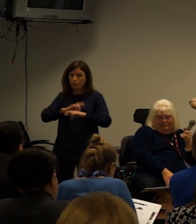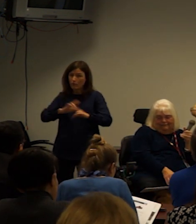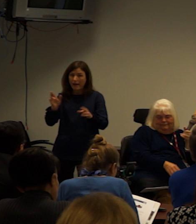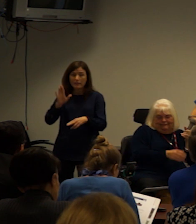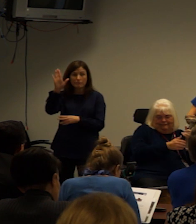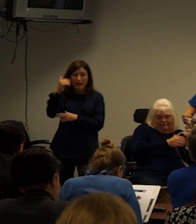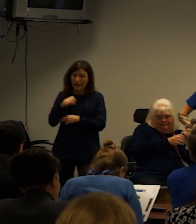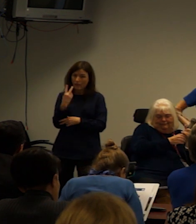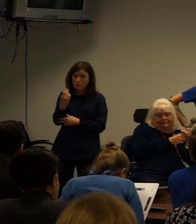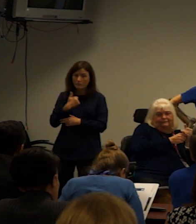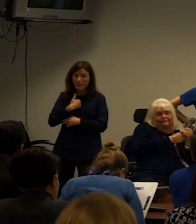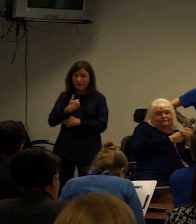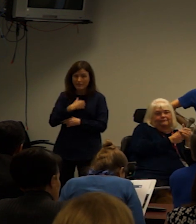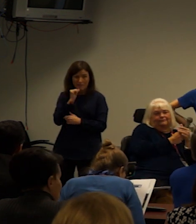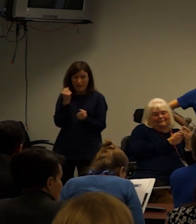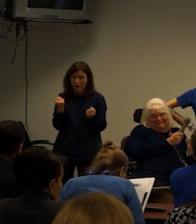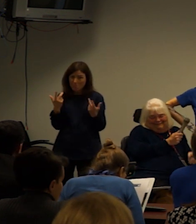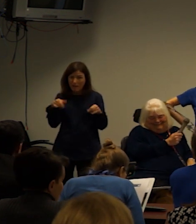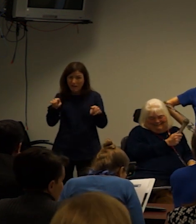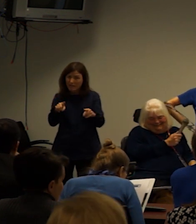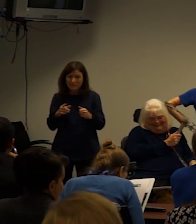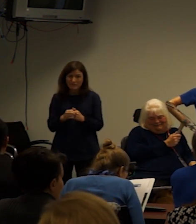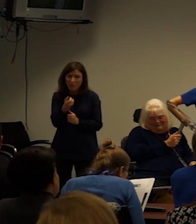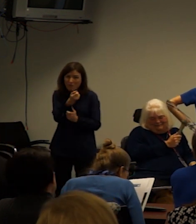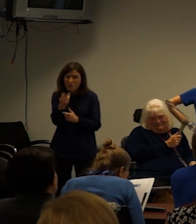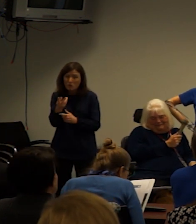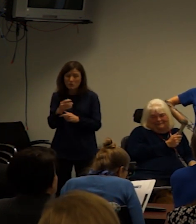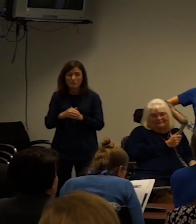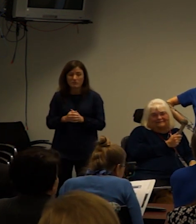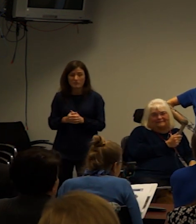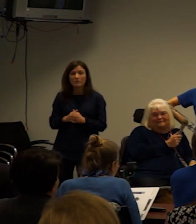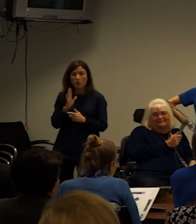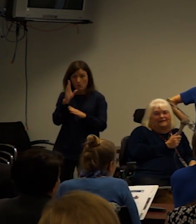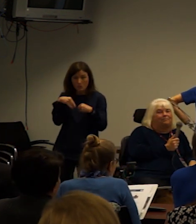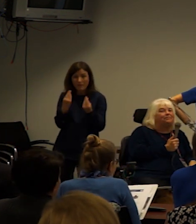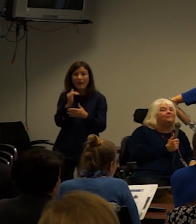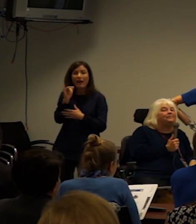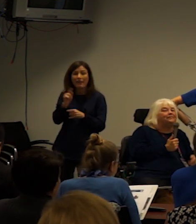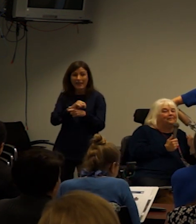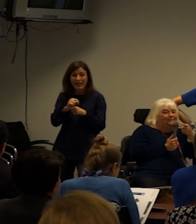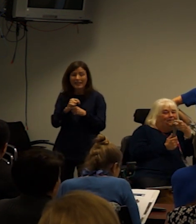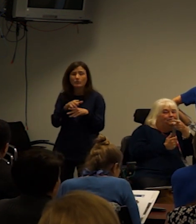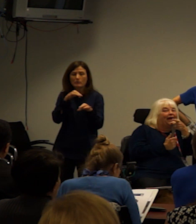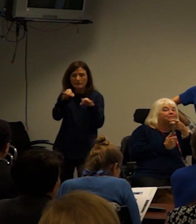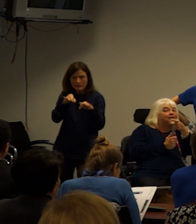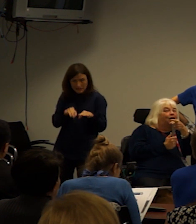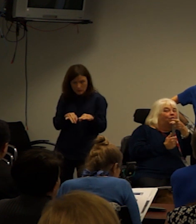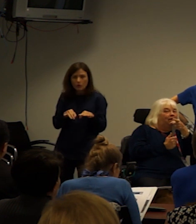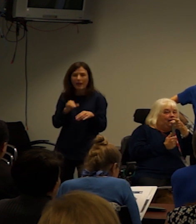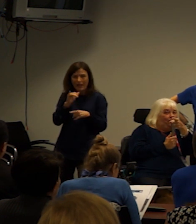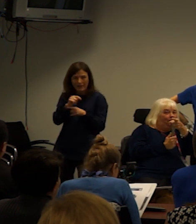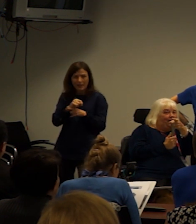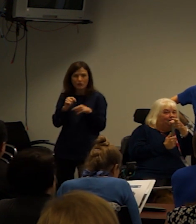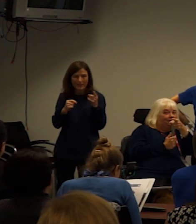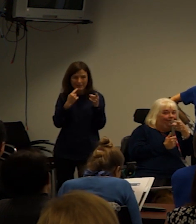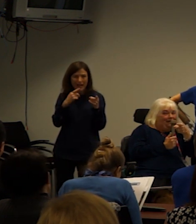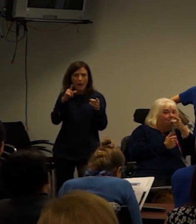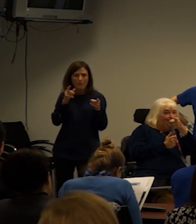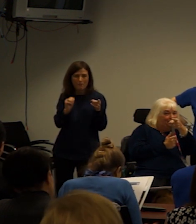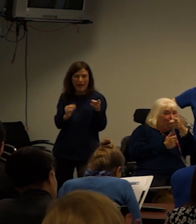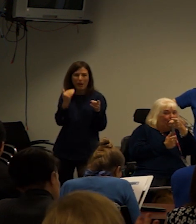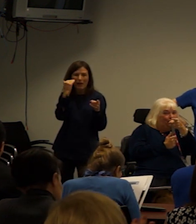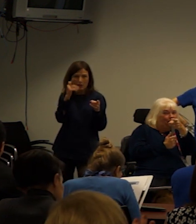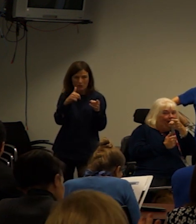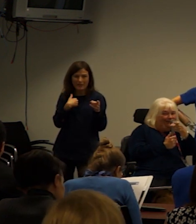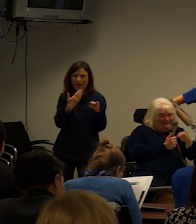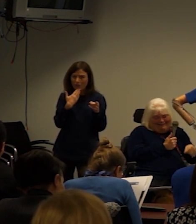Okay. That's not very many of y'all. Okay, if y'all are going to provide this training and do instructor training to Pam's got one. I know Pam's.